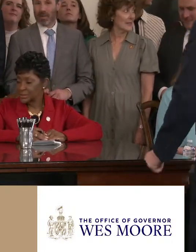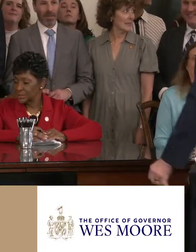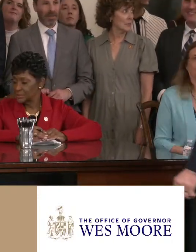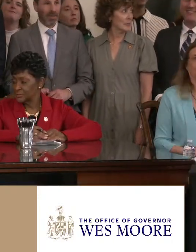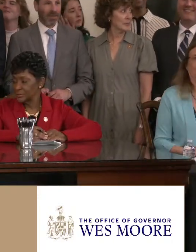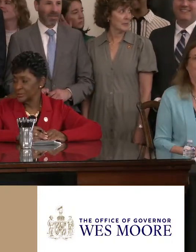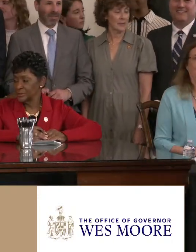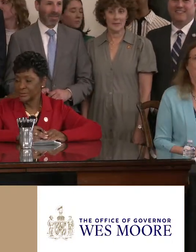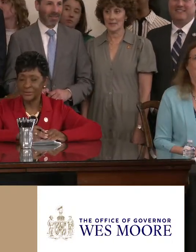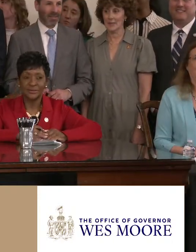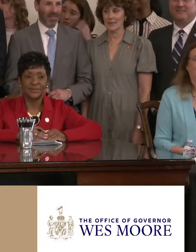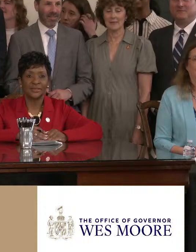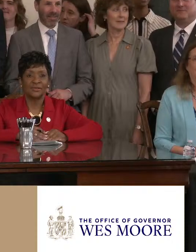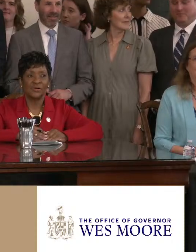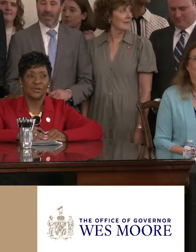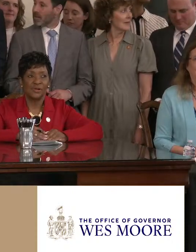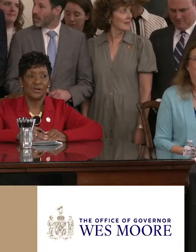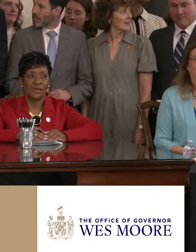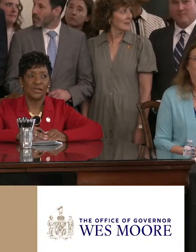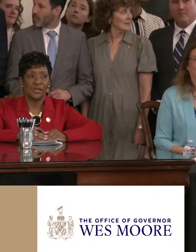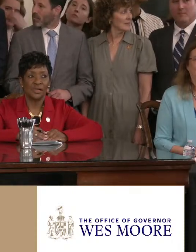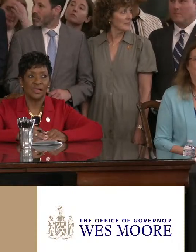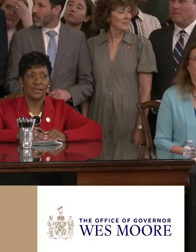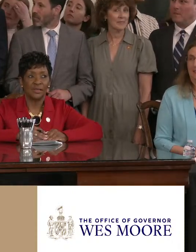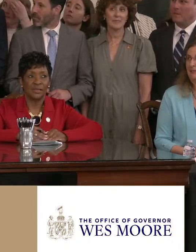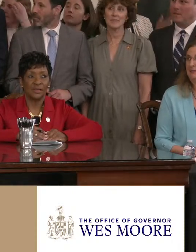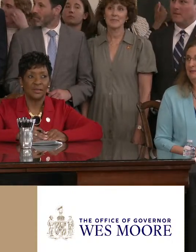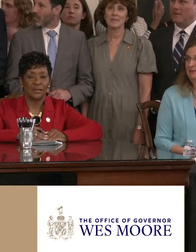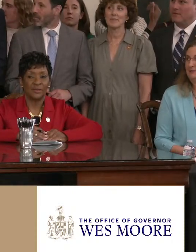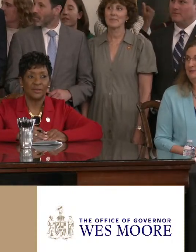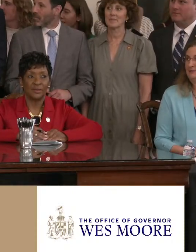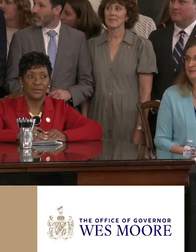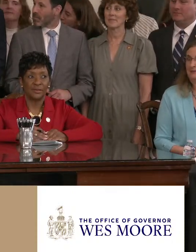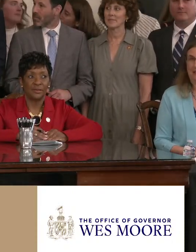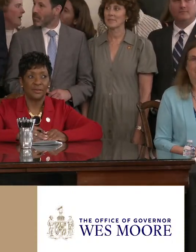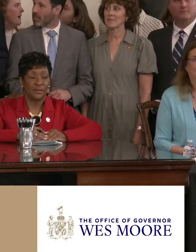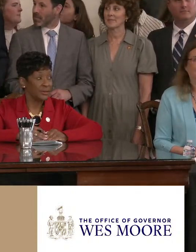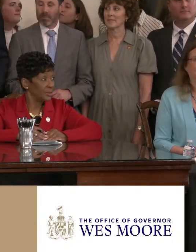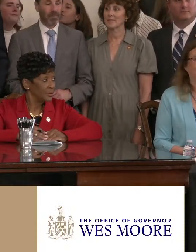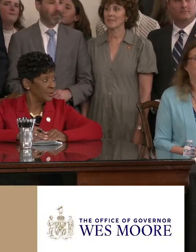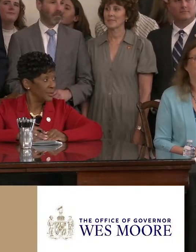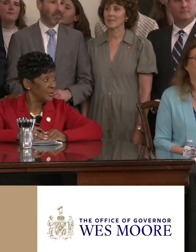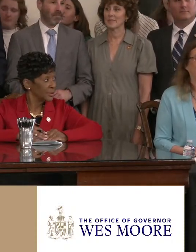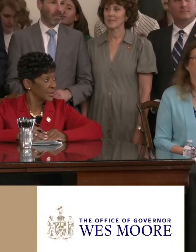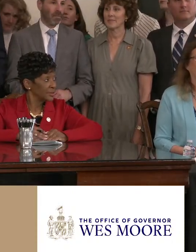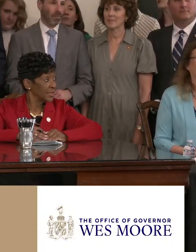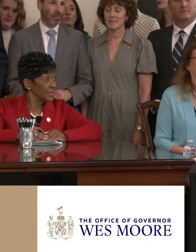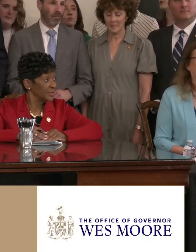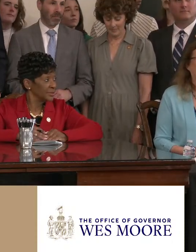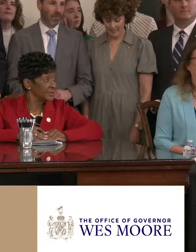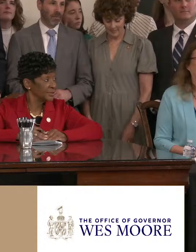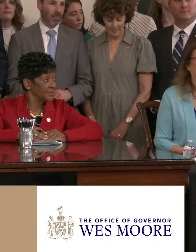No, we're doing 2. All right. yeah, the budget chairs are staying in row 2. Okay.